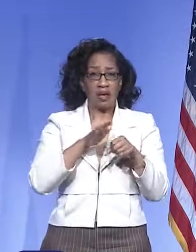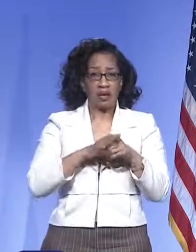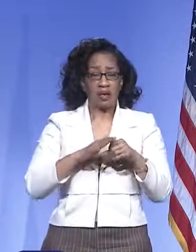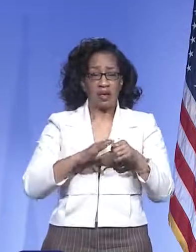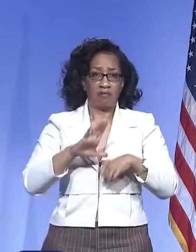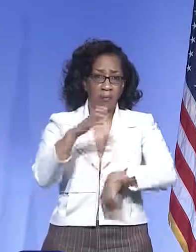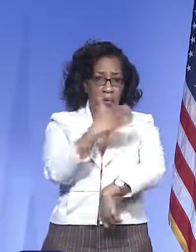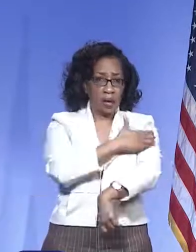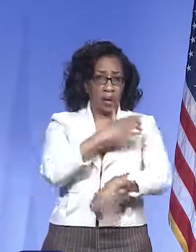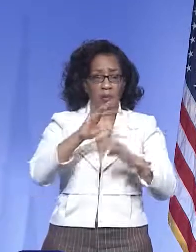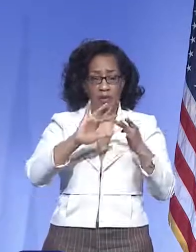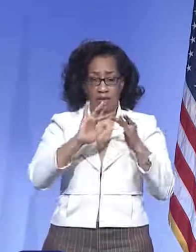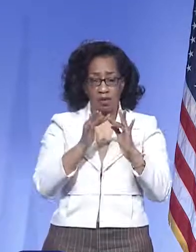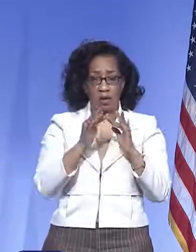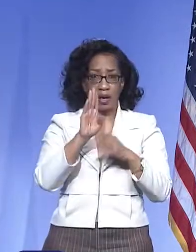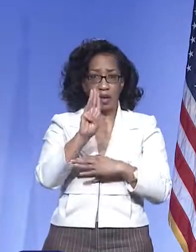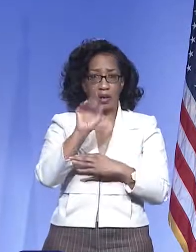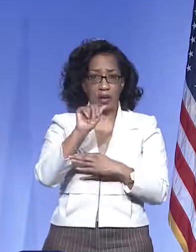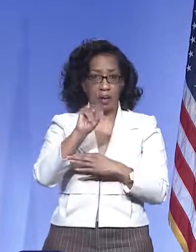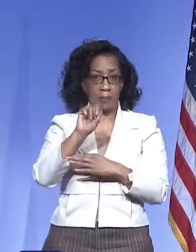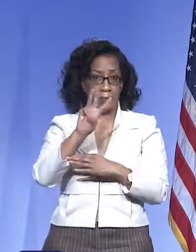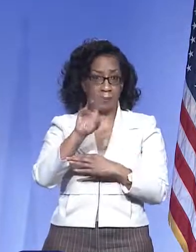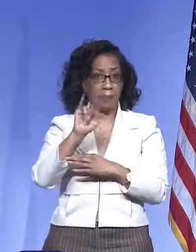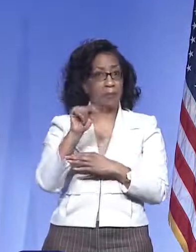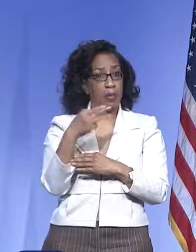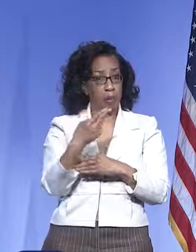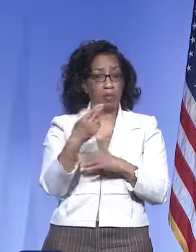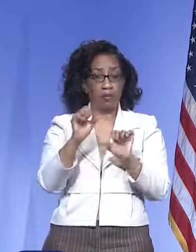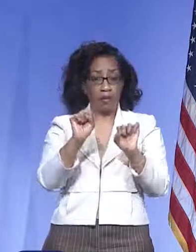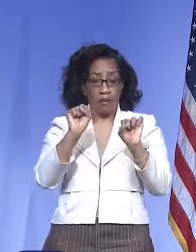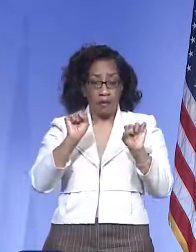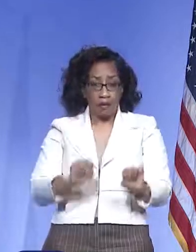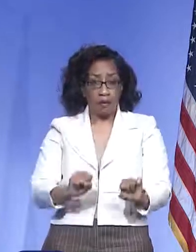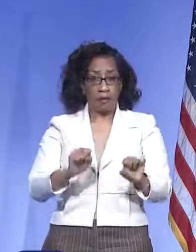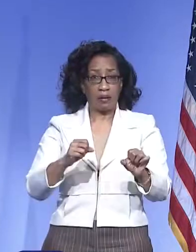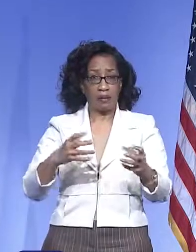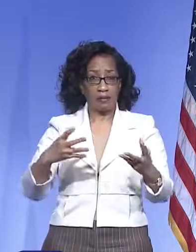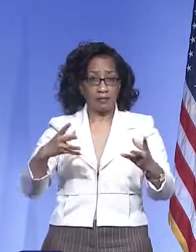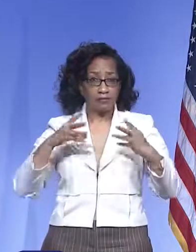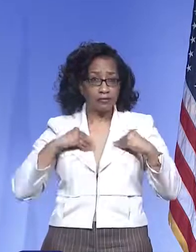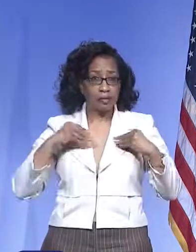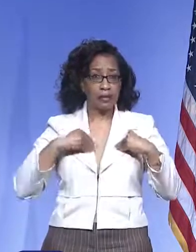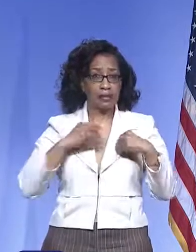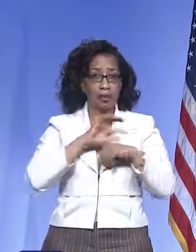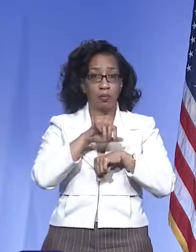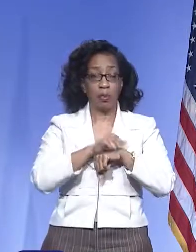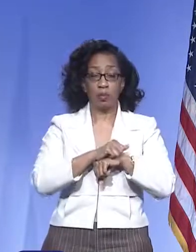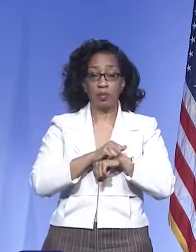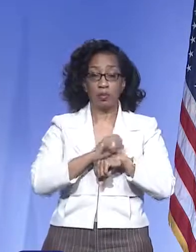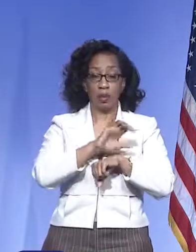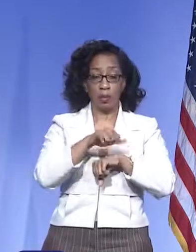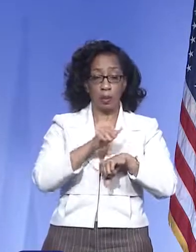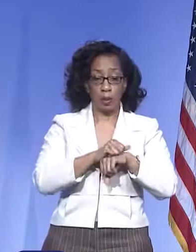to overpromise here. You will see our appointments every week go from something